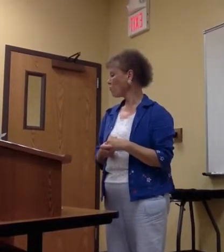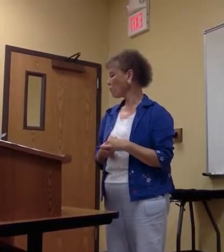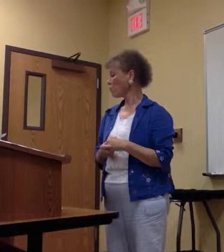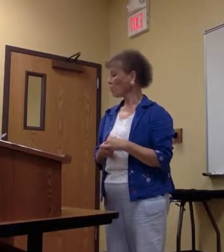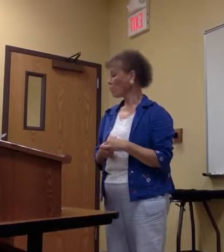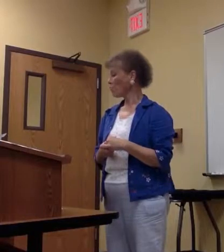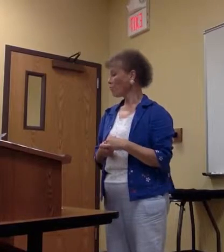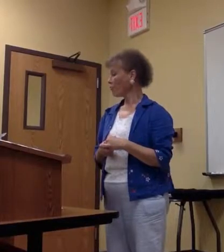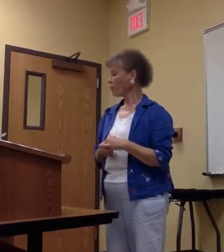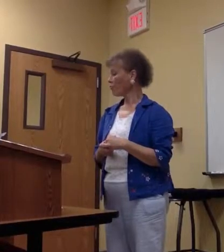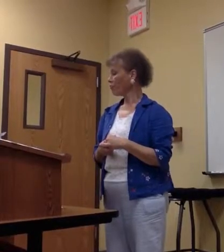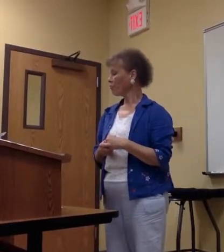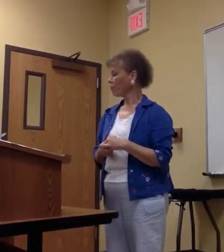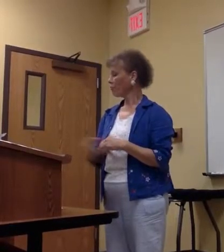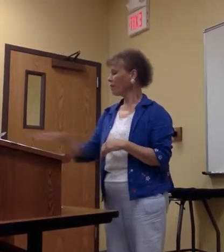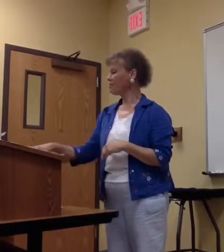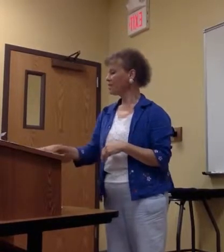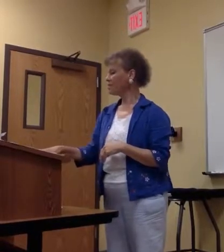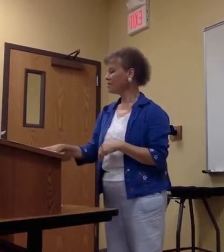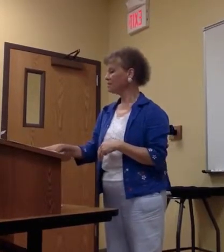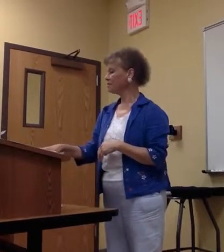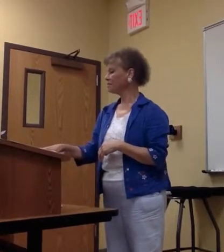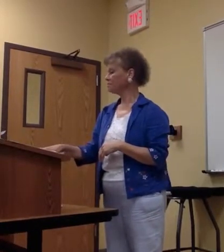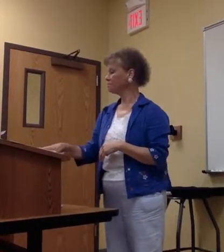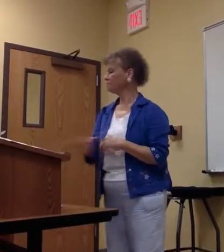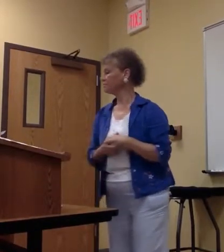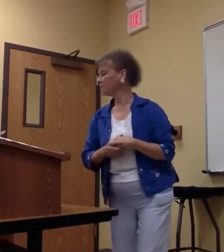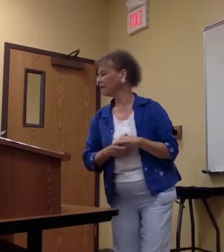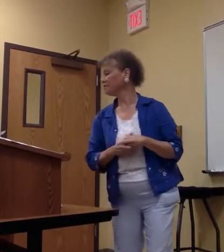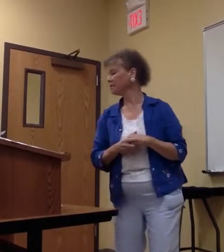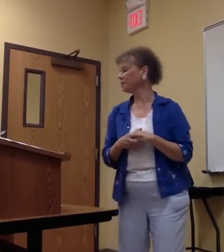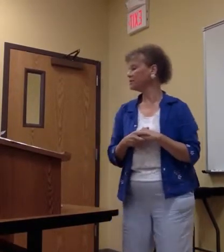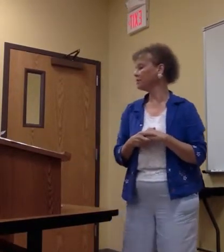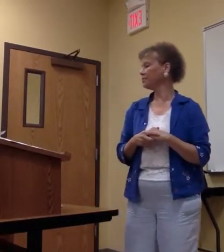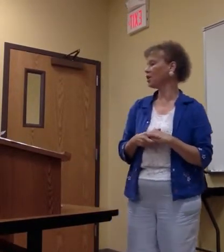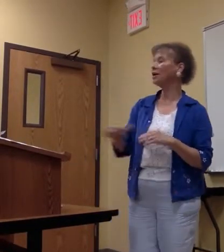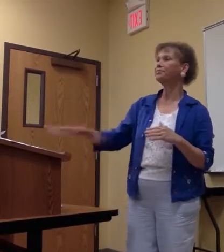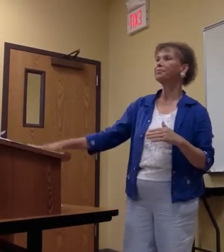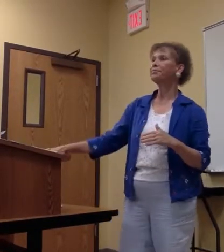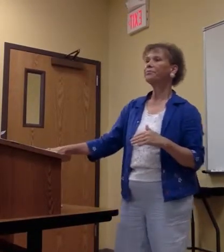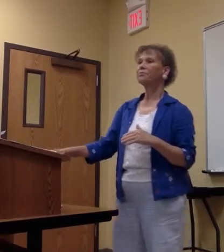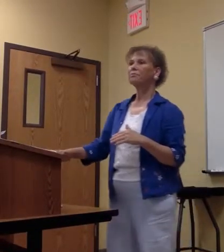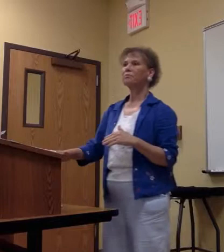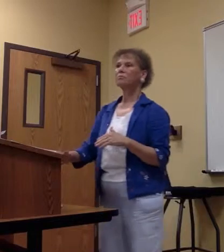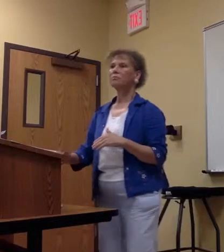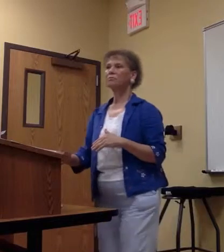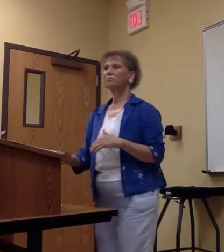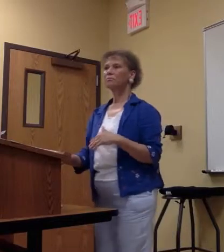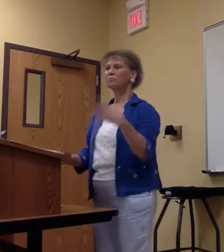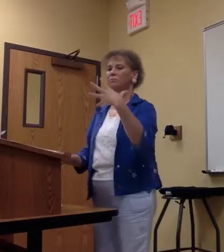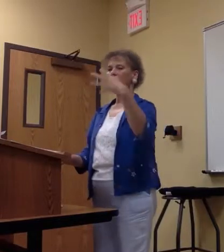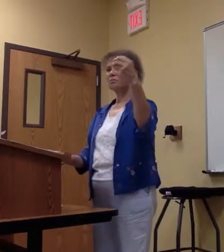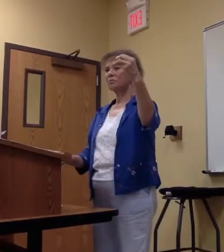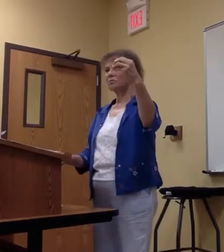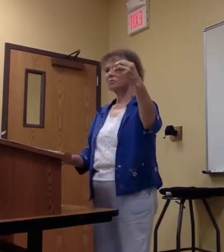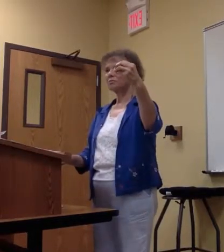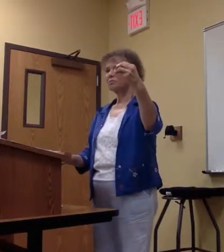Okay, I think that's everything's right, Sam. All right. You use all the fingers when you go out, and this is just like. I'm not pulling from